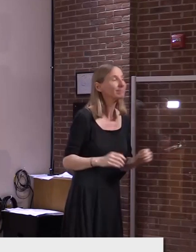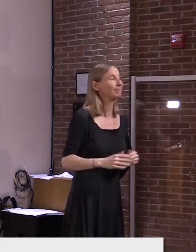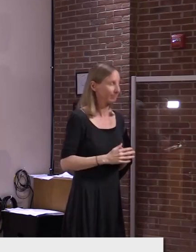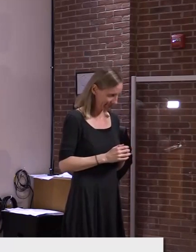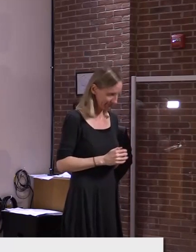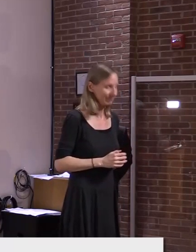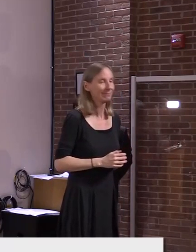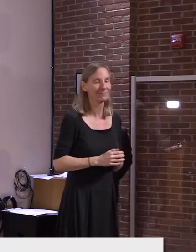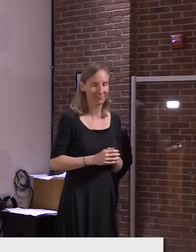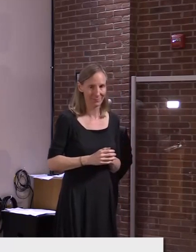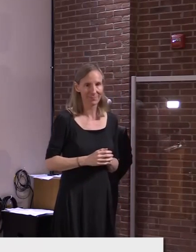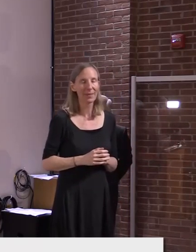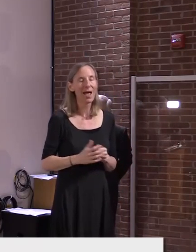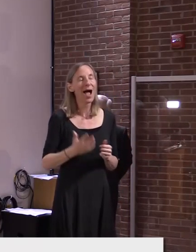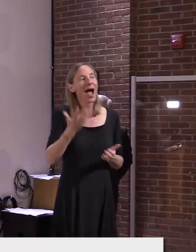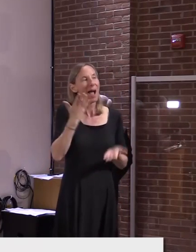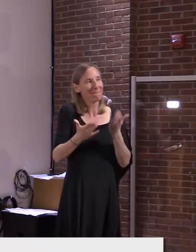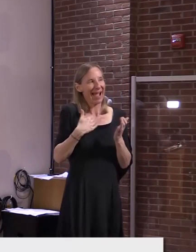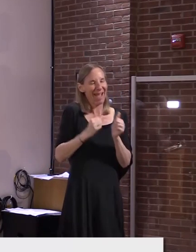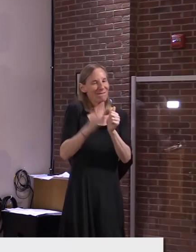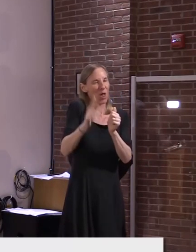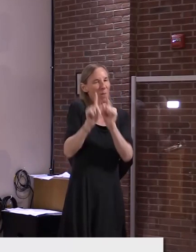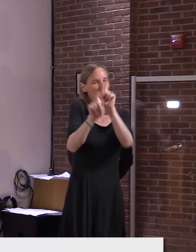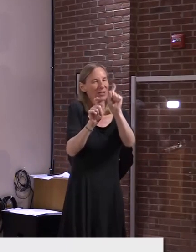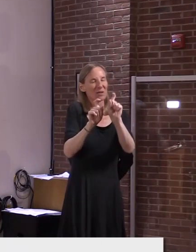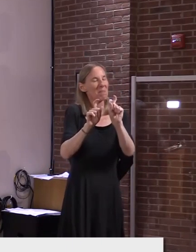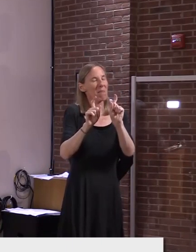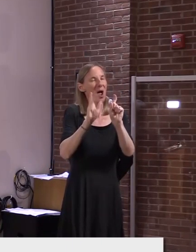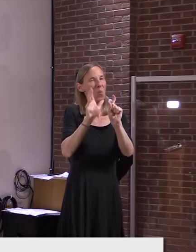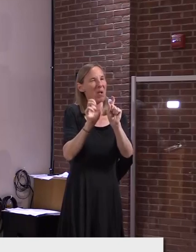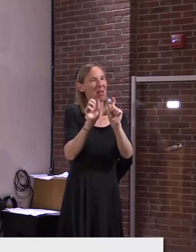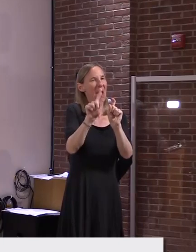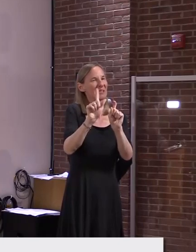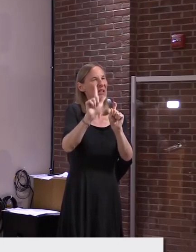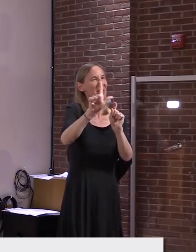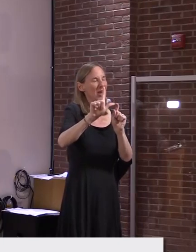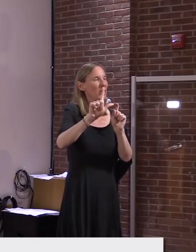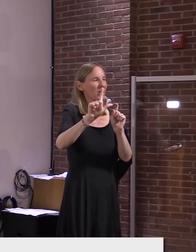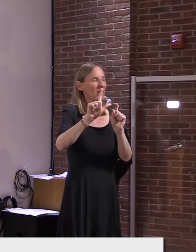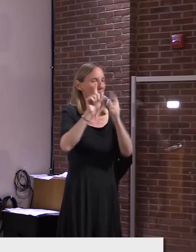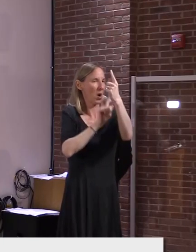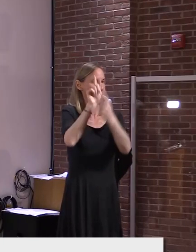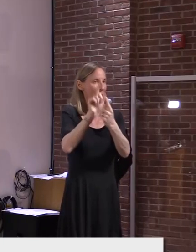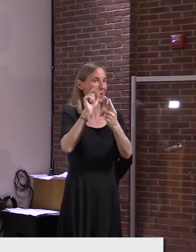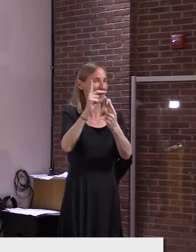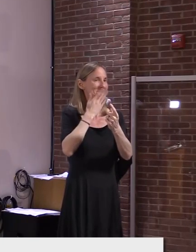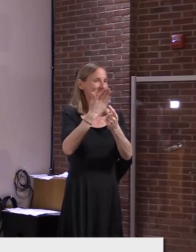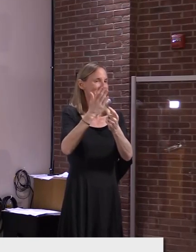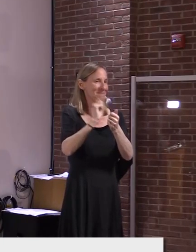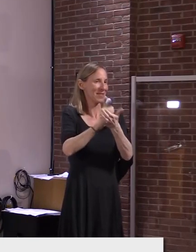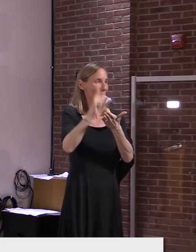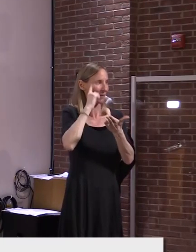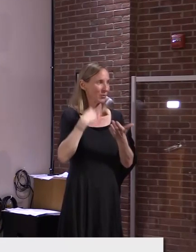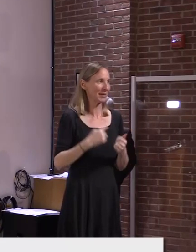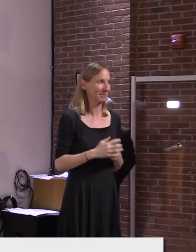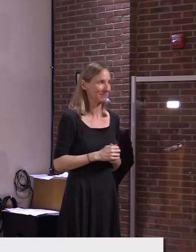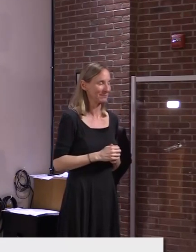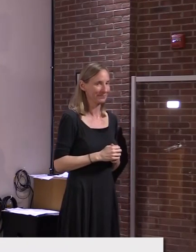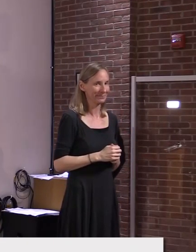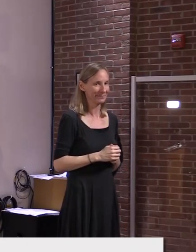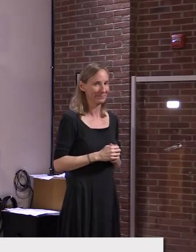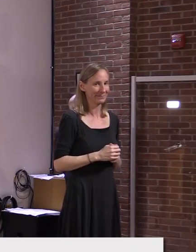Yeah, thank you. I might have some follow-up, but I could do that offline and not take time here. I think that'll do it for me. Thank you. Thank you.